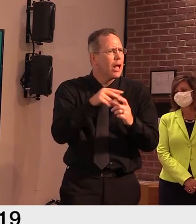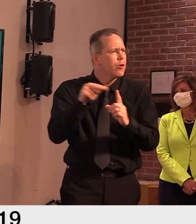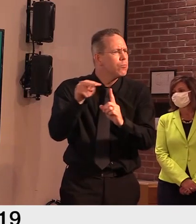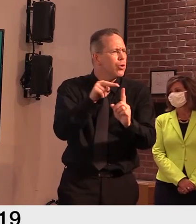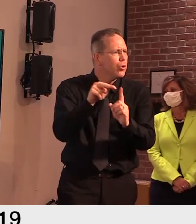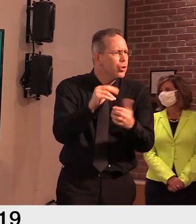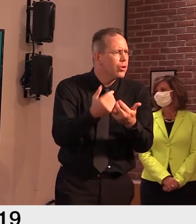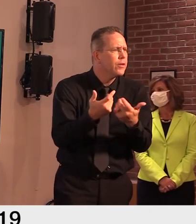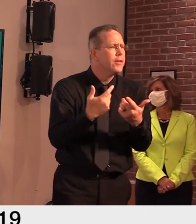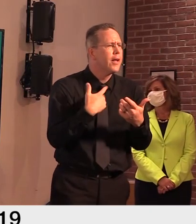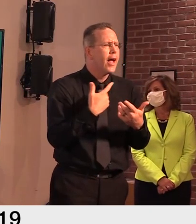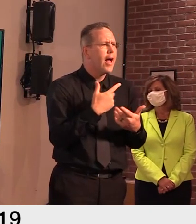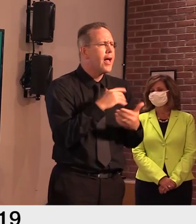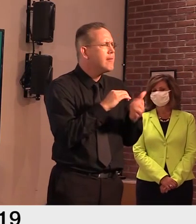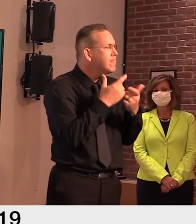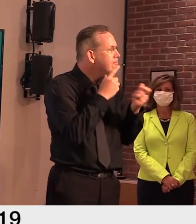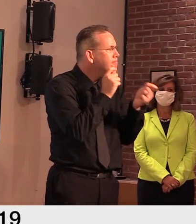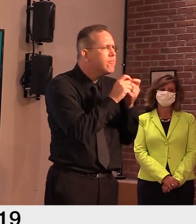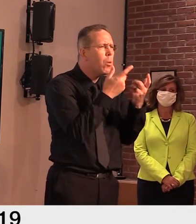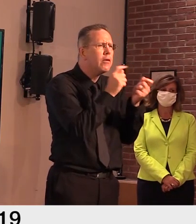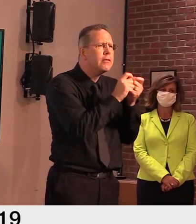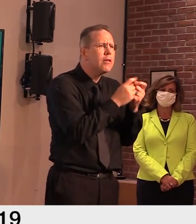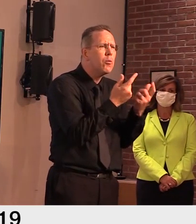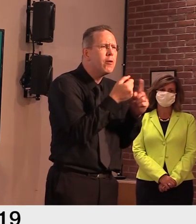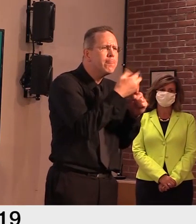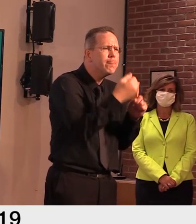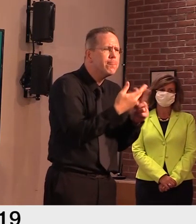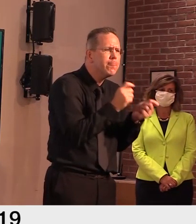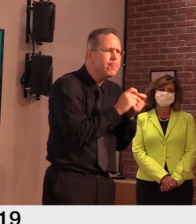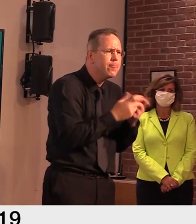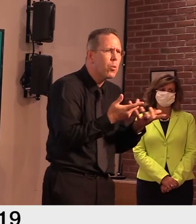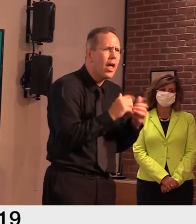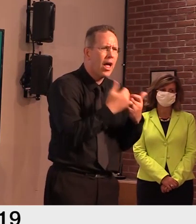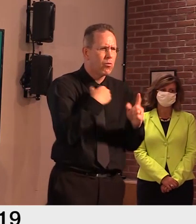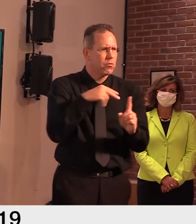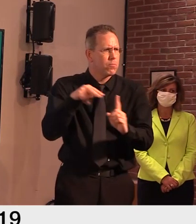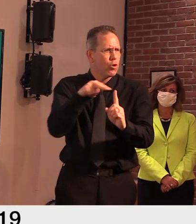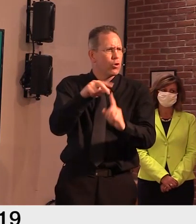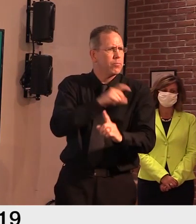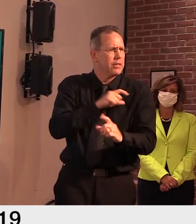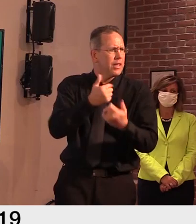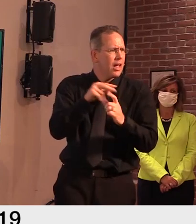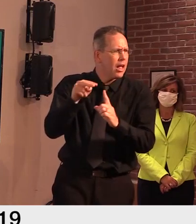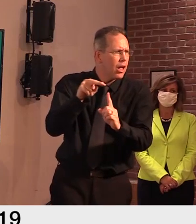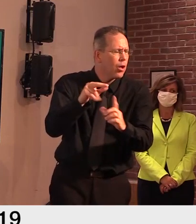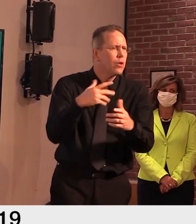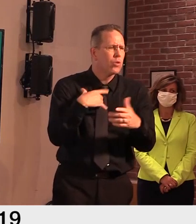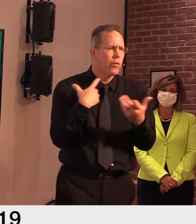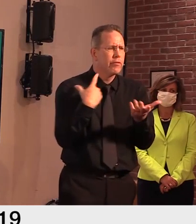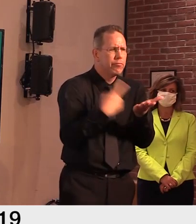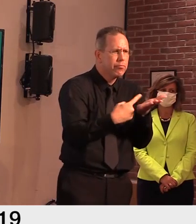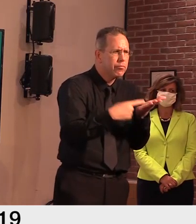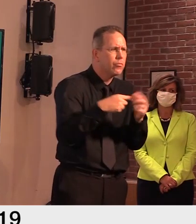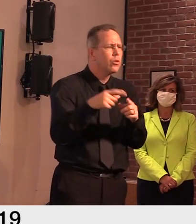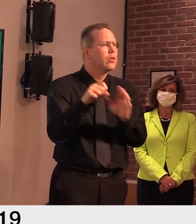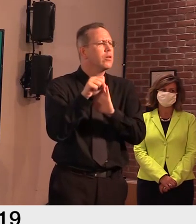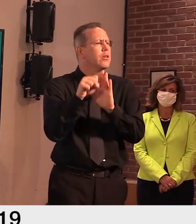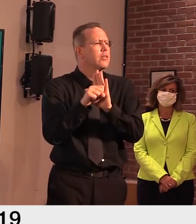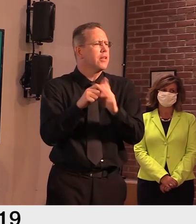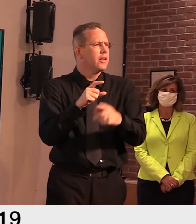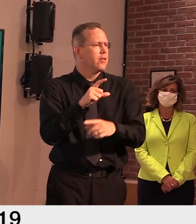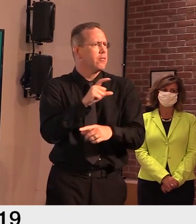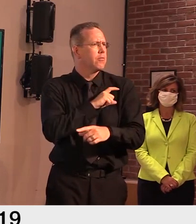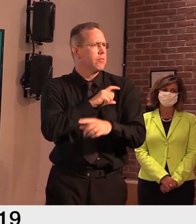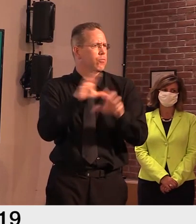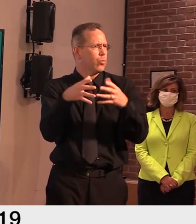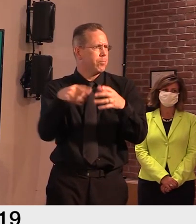with the legislature. One of those is to make modifications to the way that oversight is done.